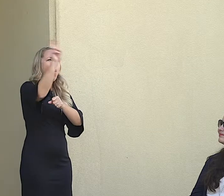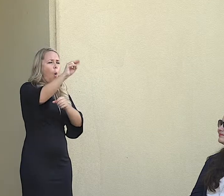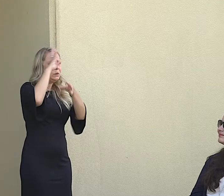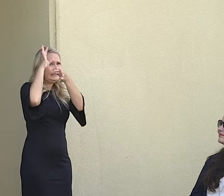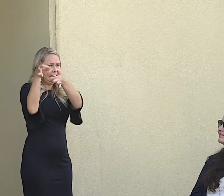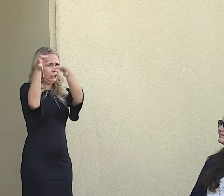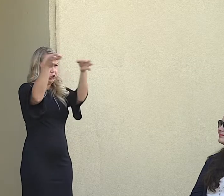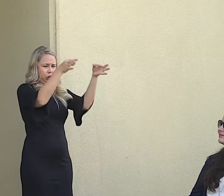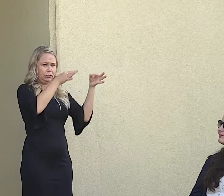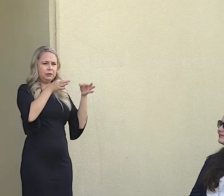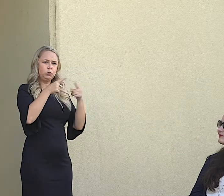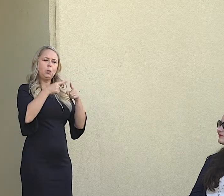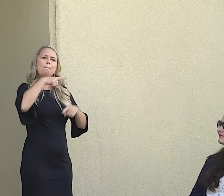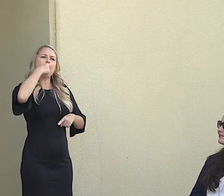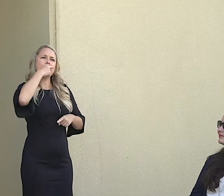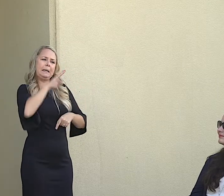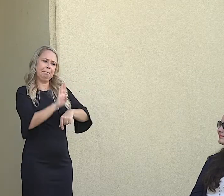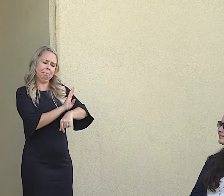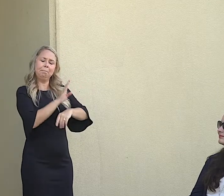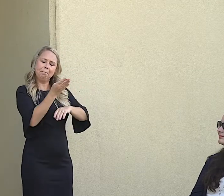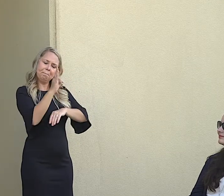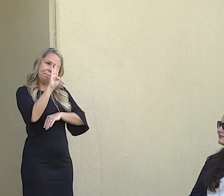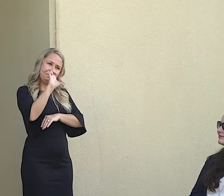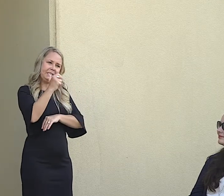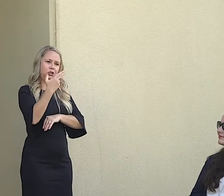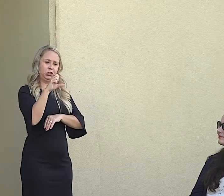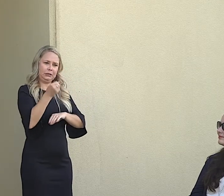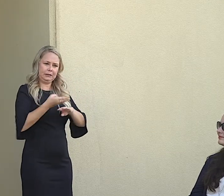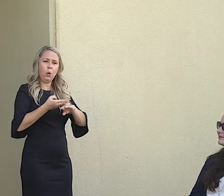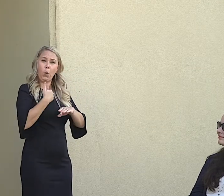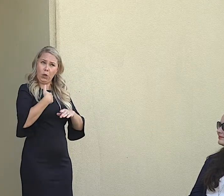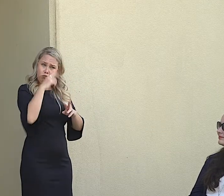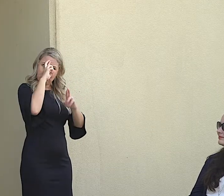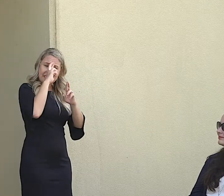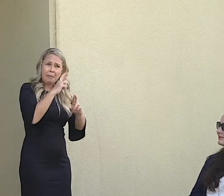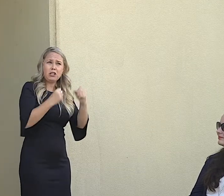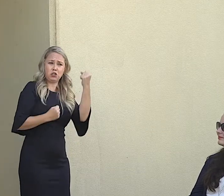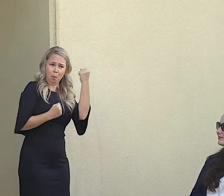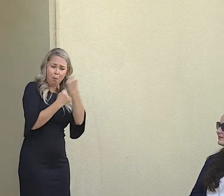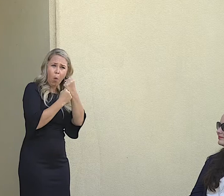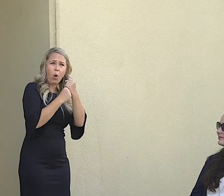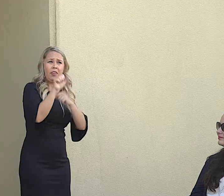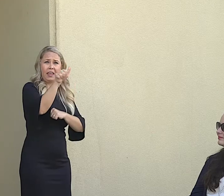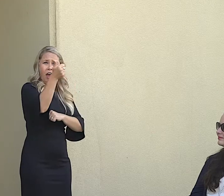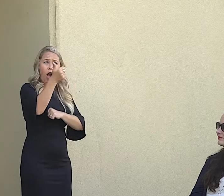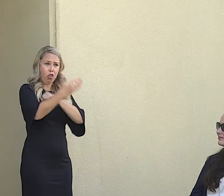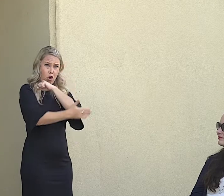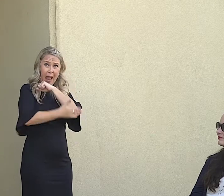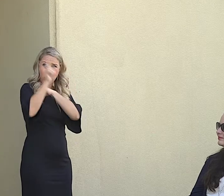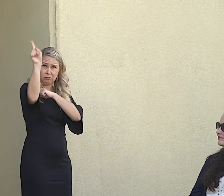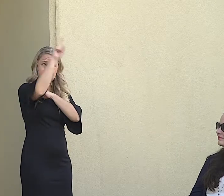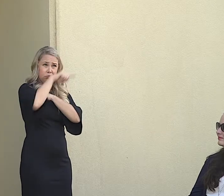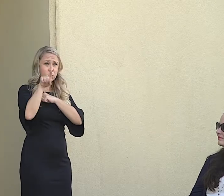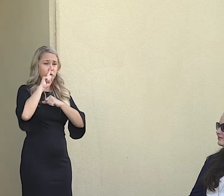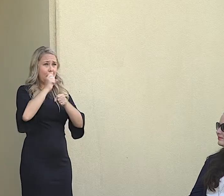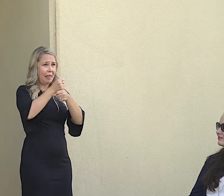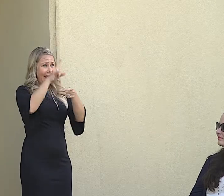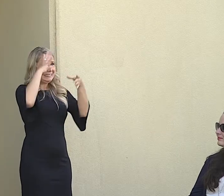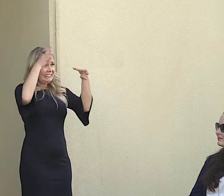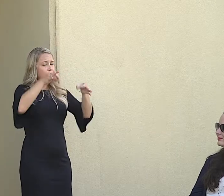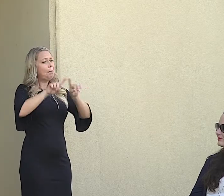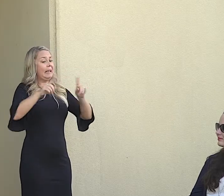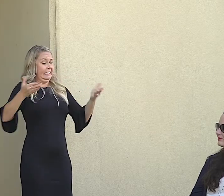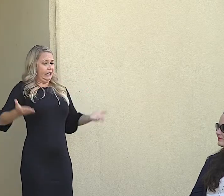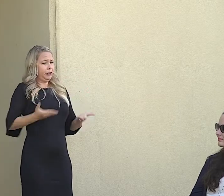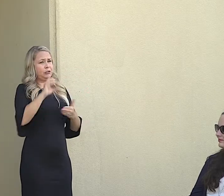decisions with regard to public beaches. We certainly respect and support the decision of other counties that have made that decision, but here in St.